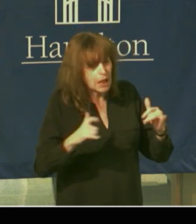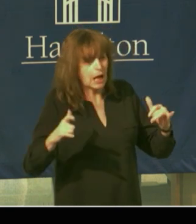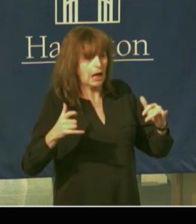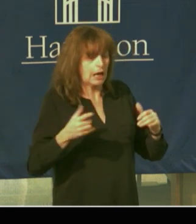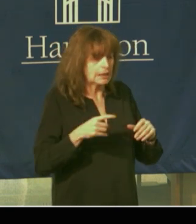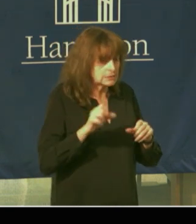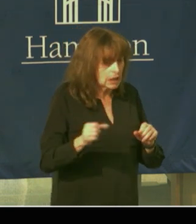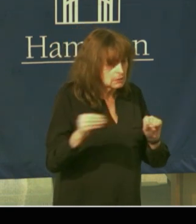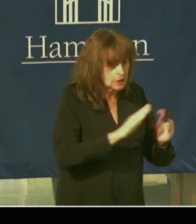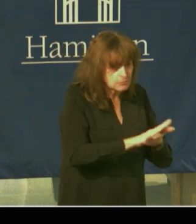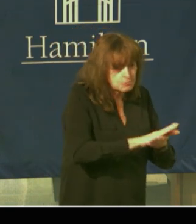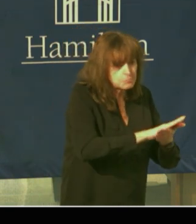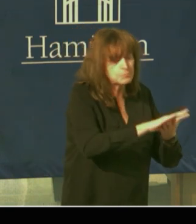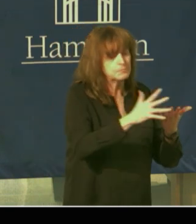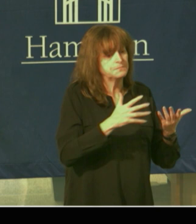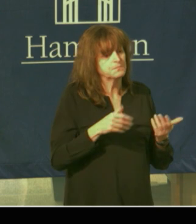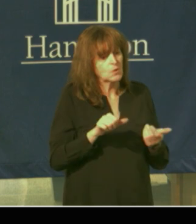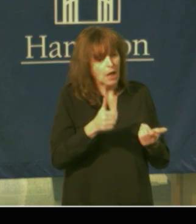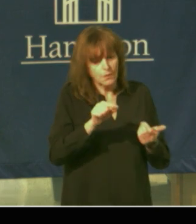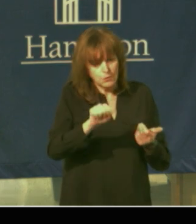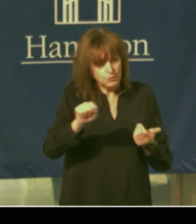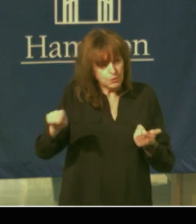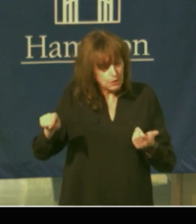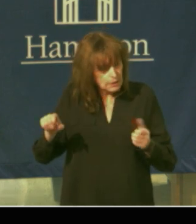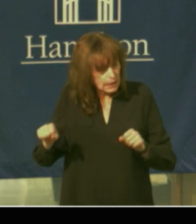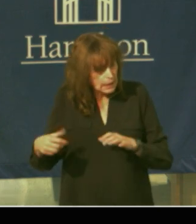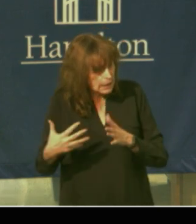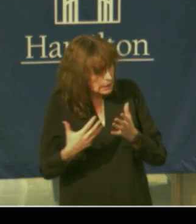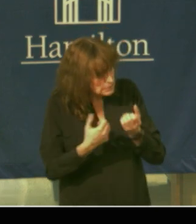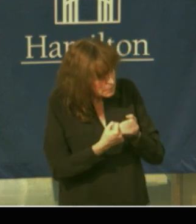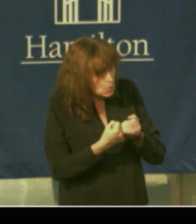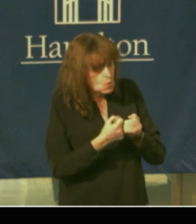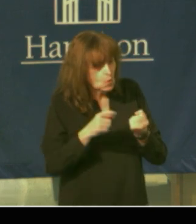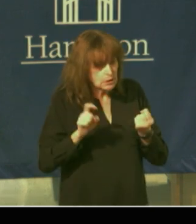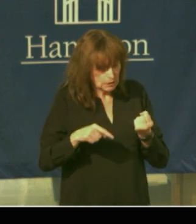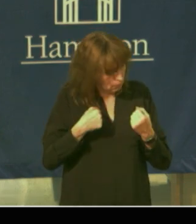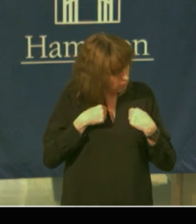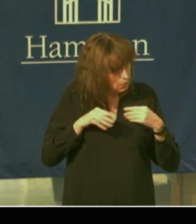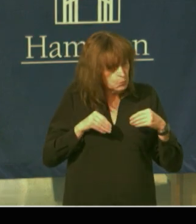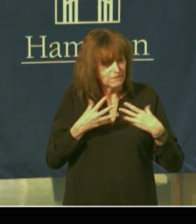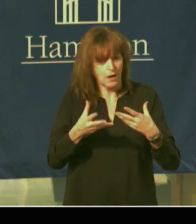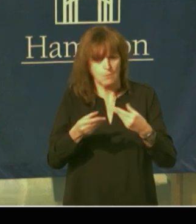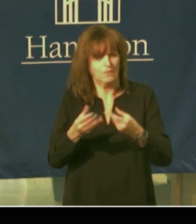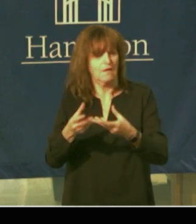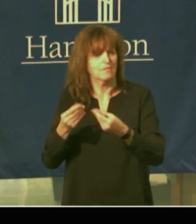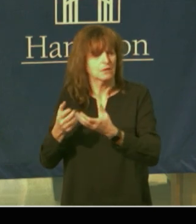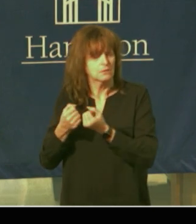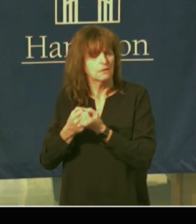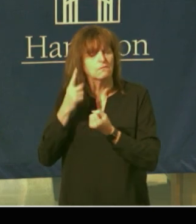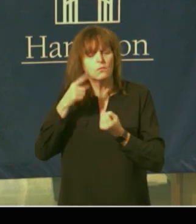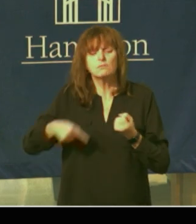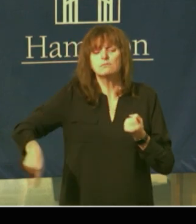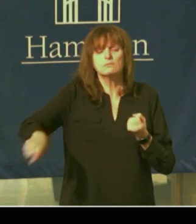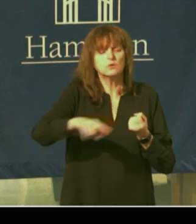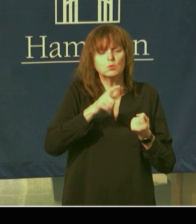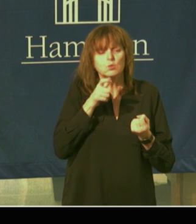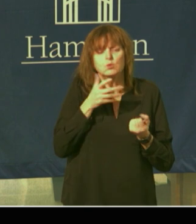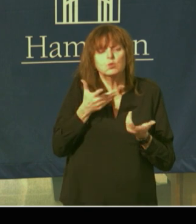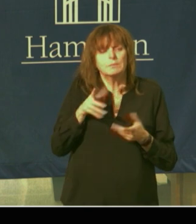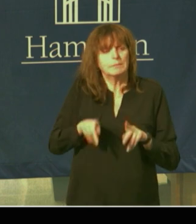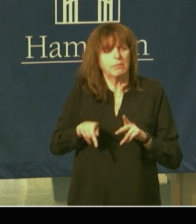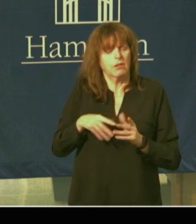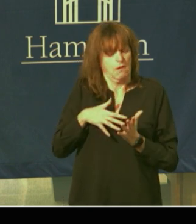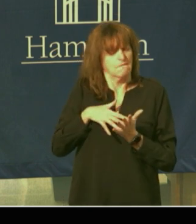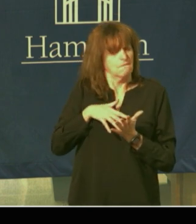vulnerable populations are, we will support you through this because we know these are extraordinary sometimes costs and operations that people need to go